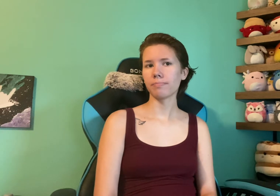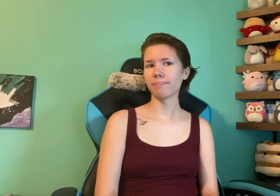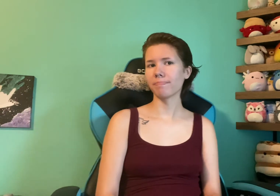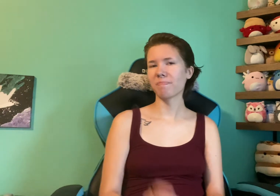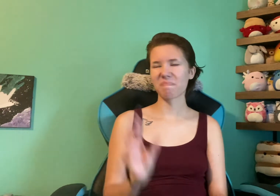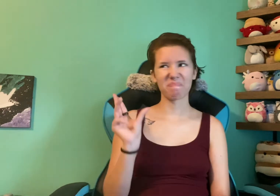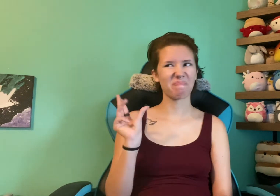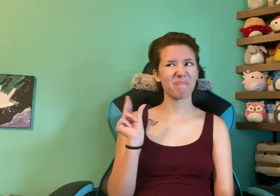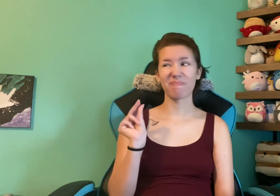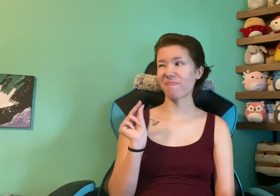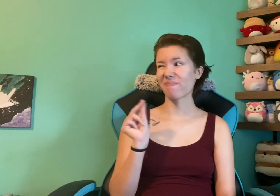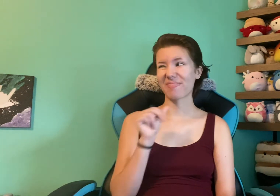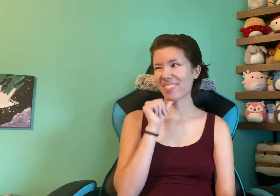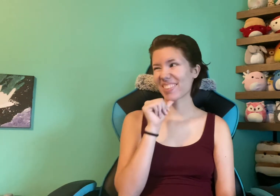No, it's not B.